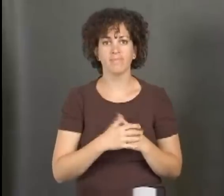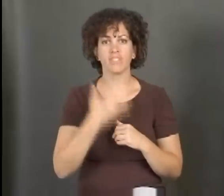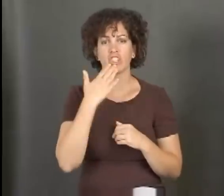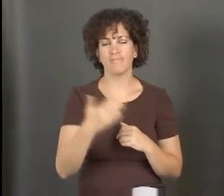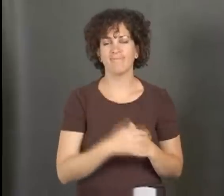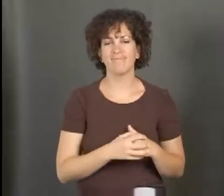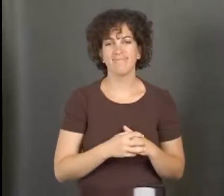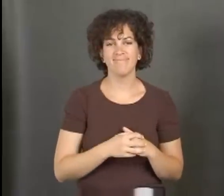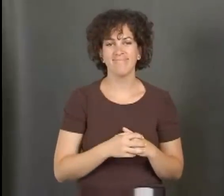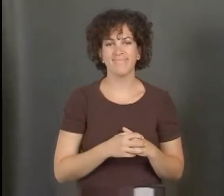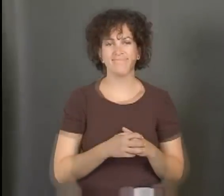Good job.